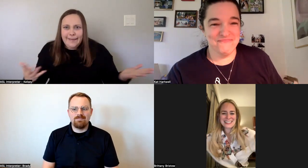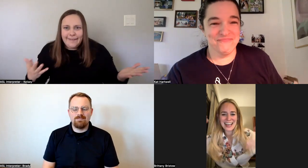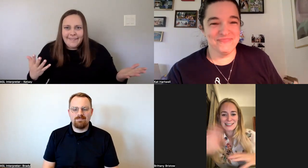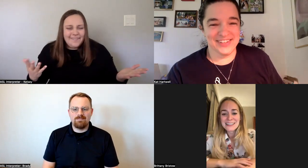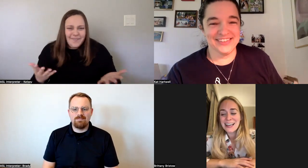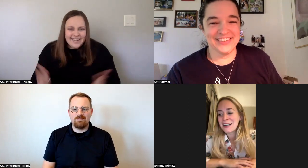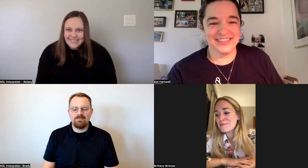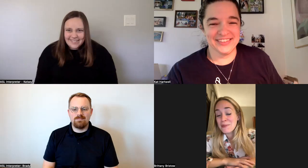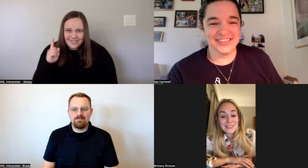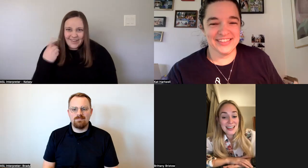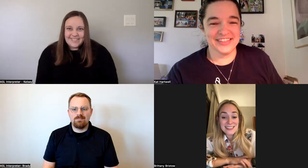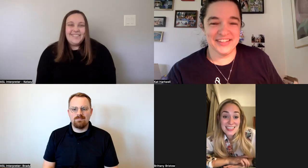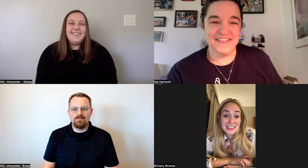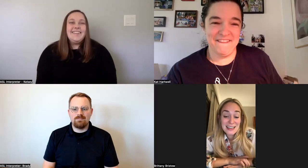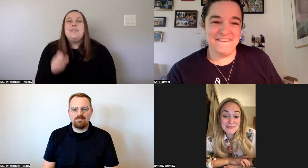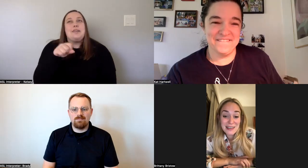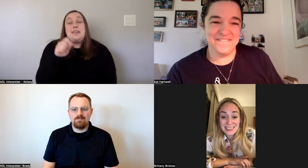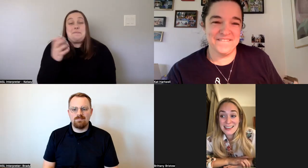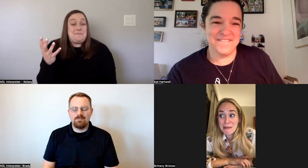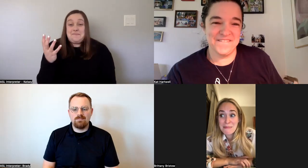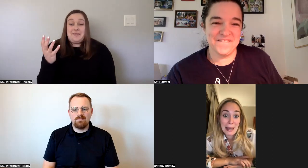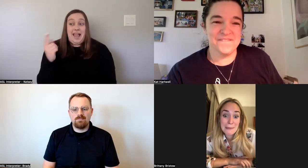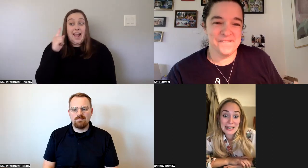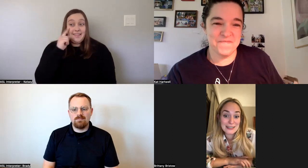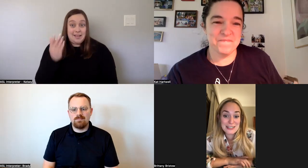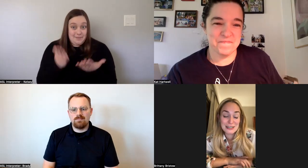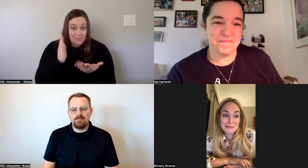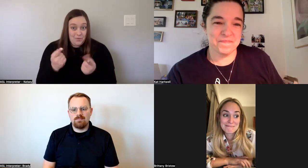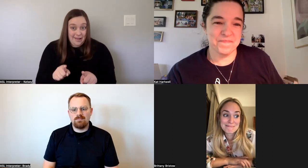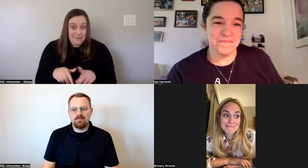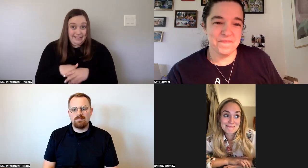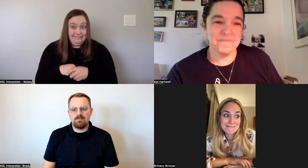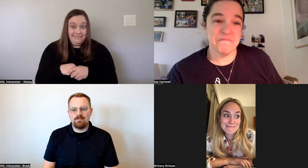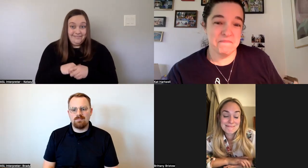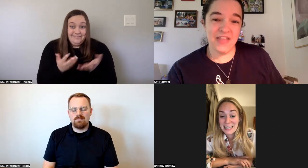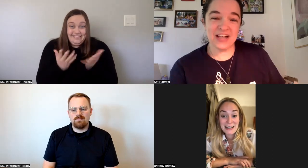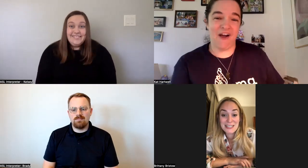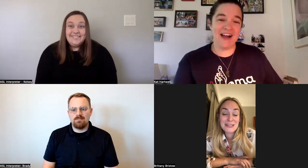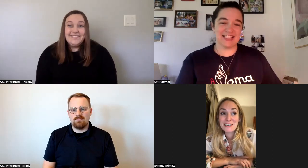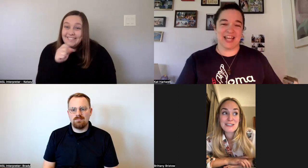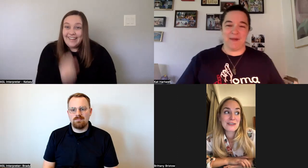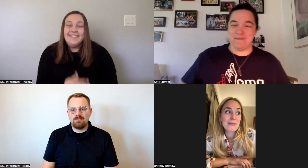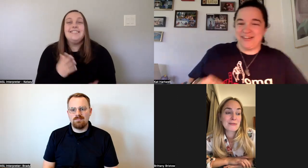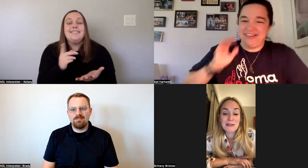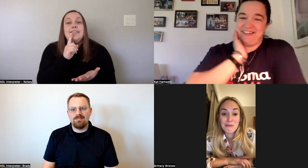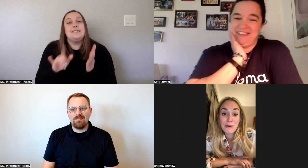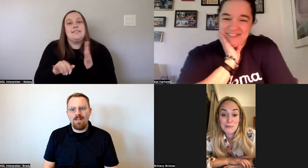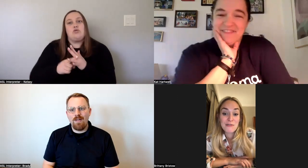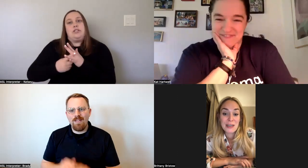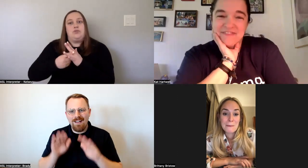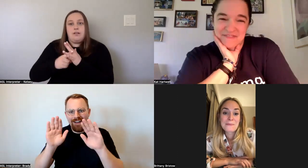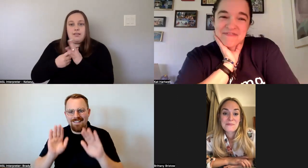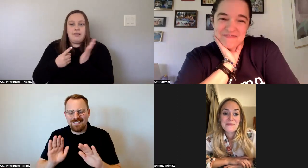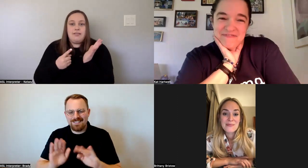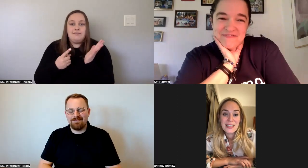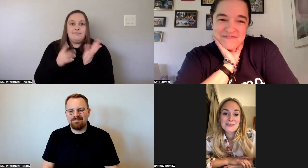what is that? But that's a thing that I think might be happening. So yeah, it's an original that was written for the